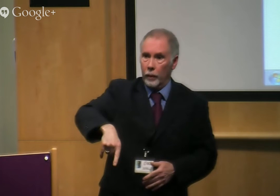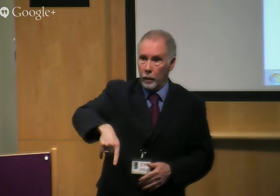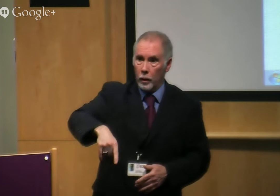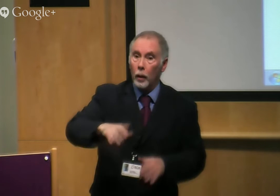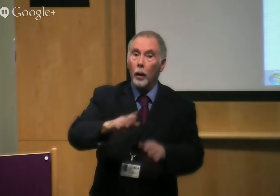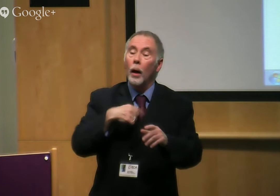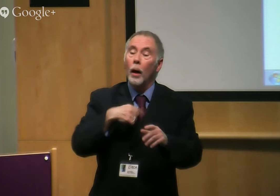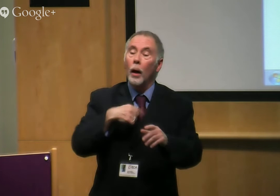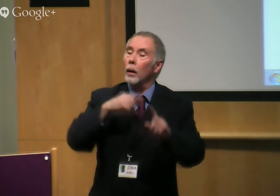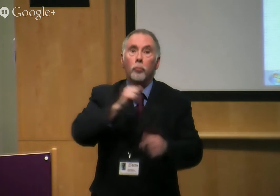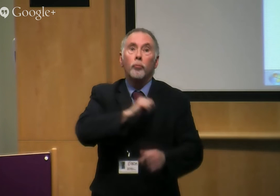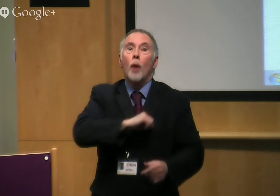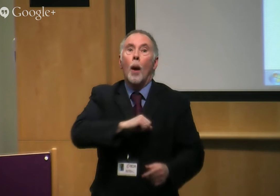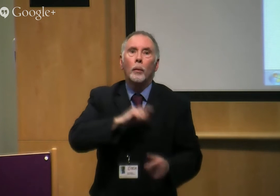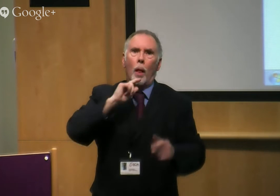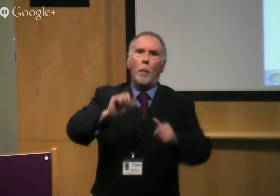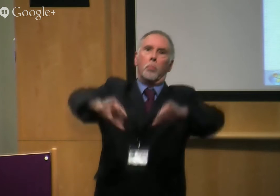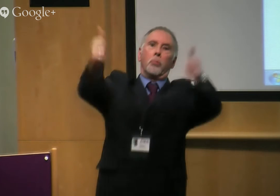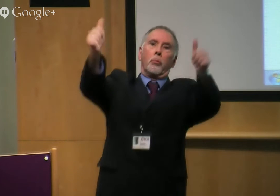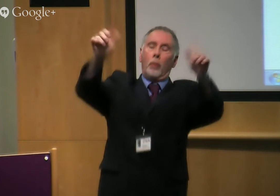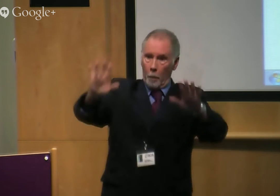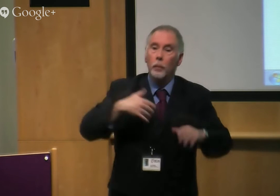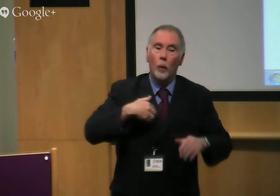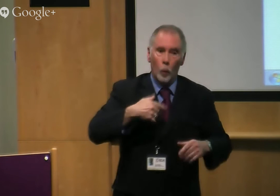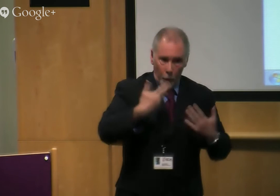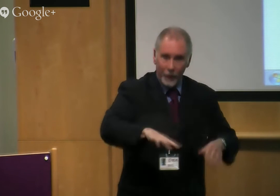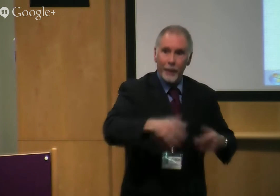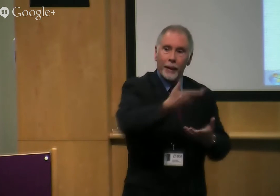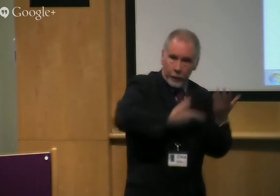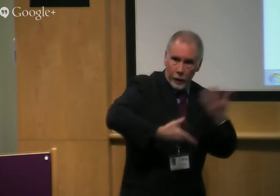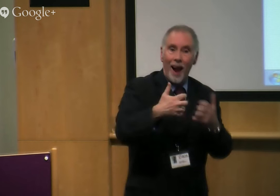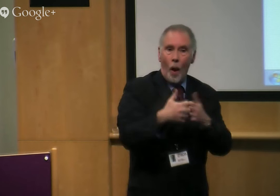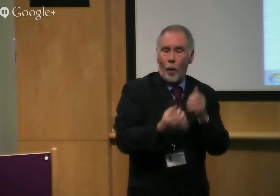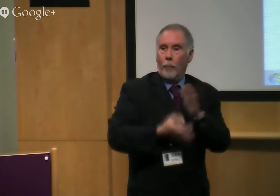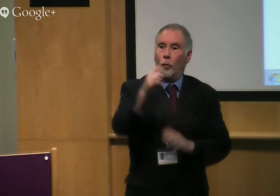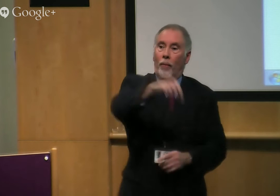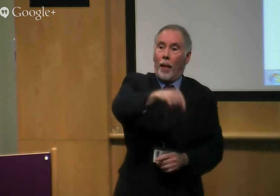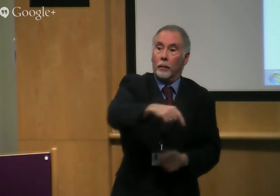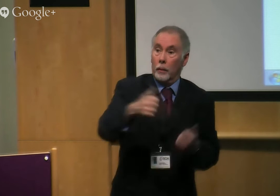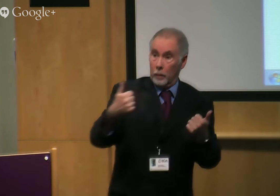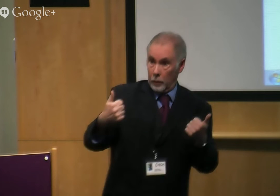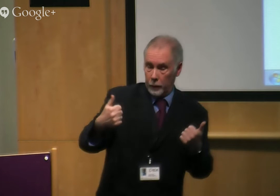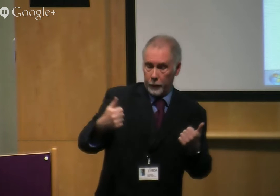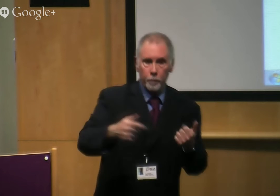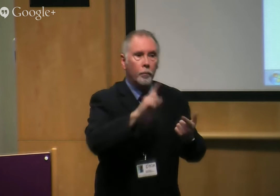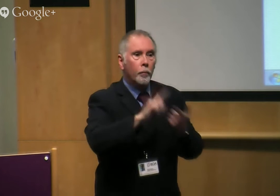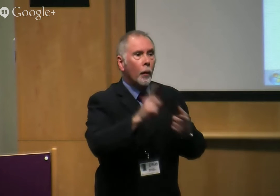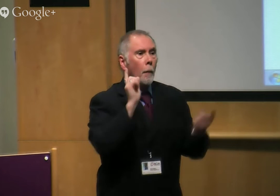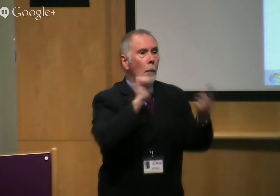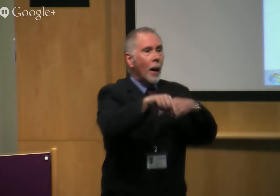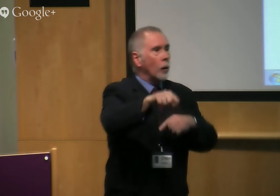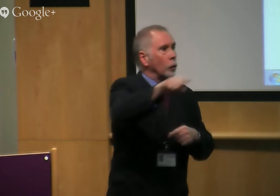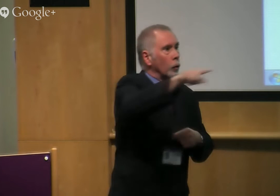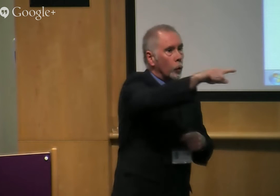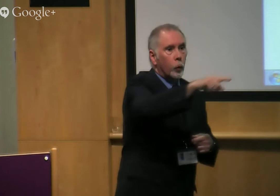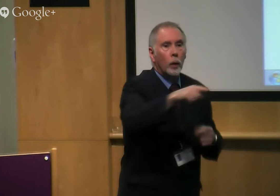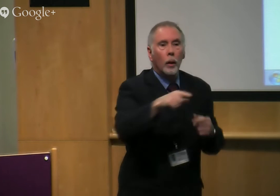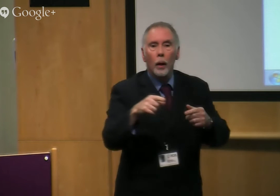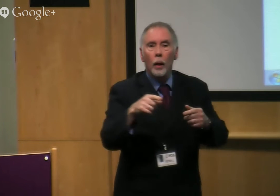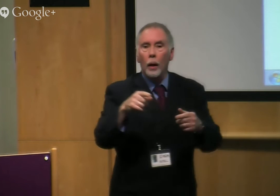deaf community, and that's something that we are looking to do. What I can't do is stand on this stage and promise you that as of tomorrow it will all be sorted